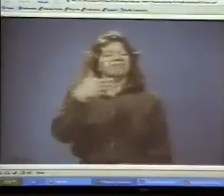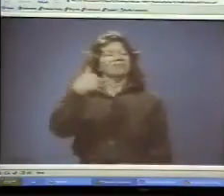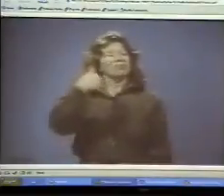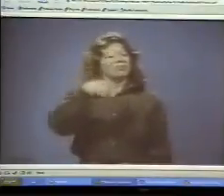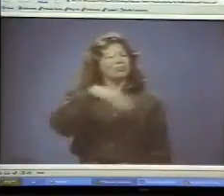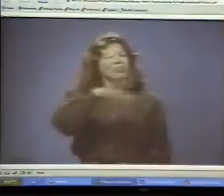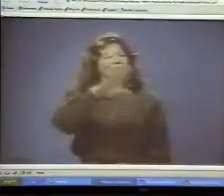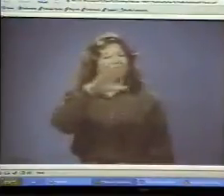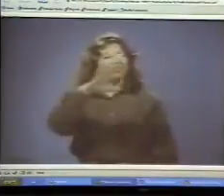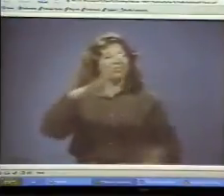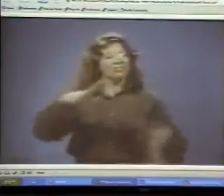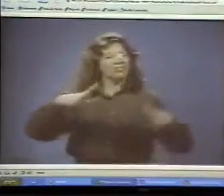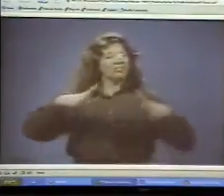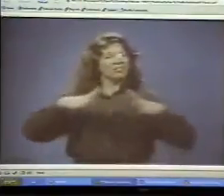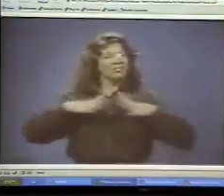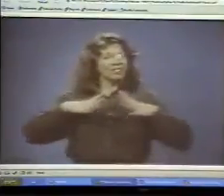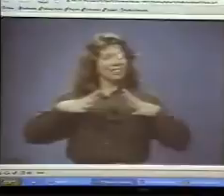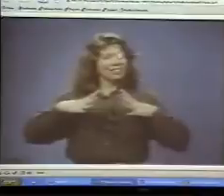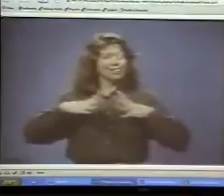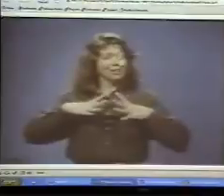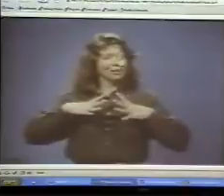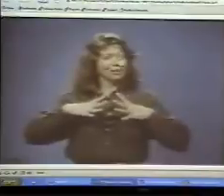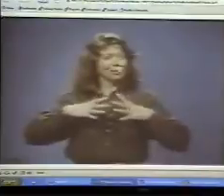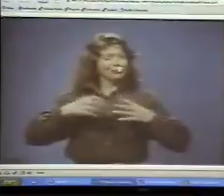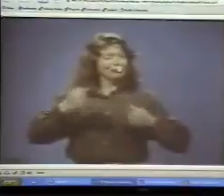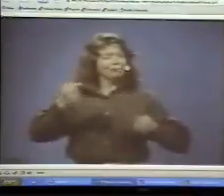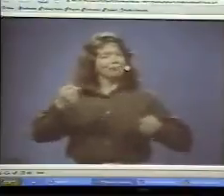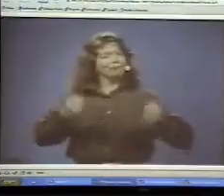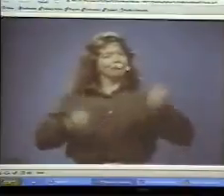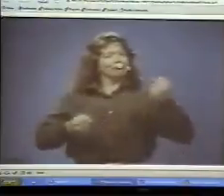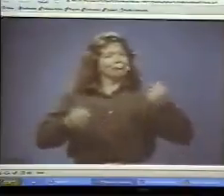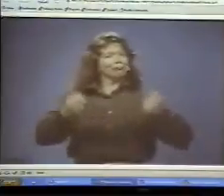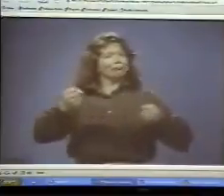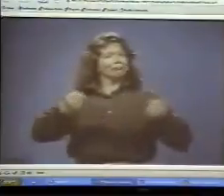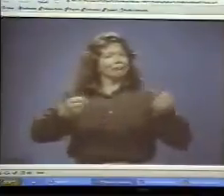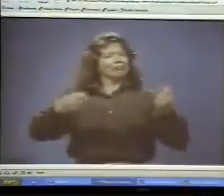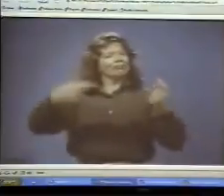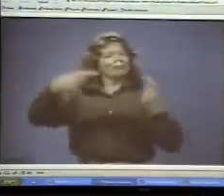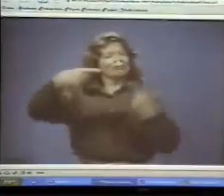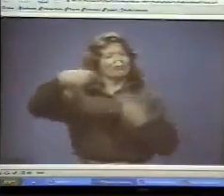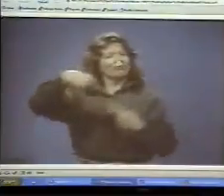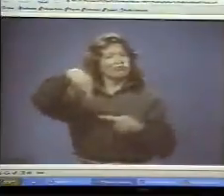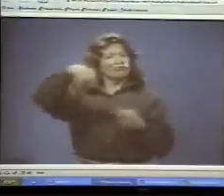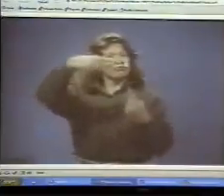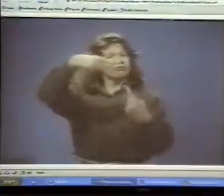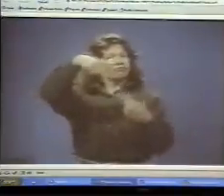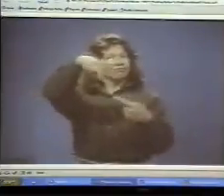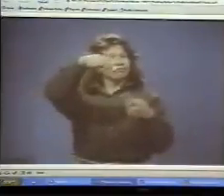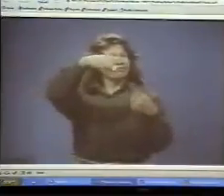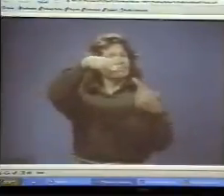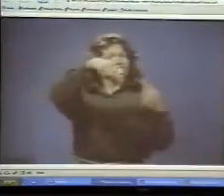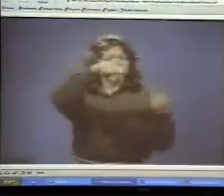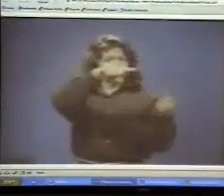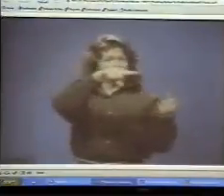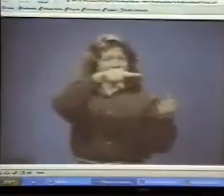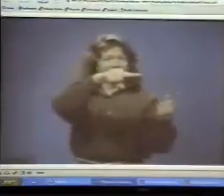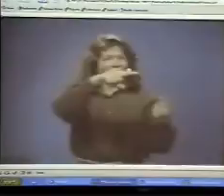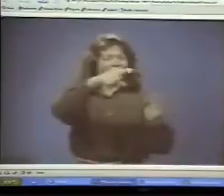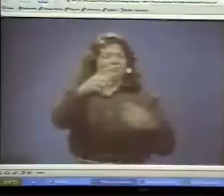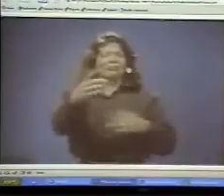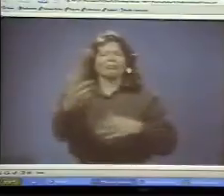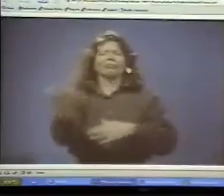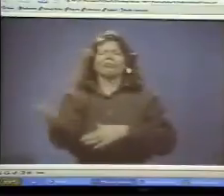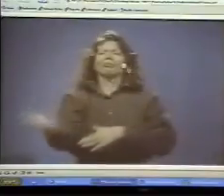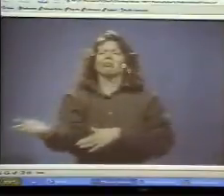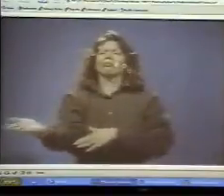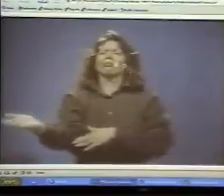these signs or reading these signs and where their eye is looking. So it's their parafoveal or peripheral vision that's